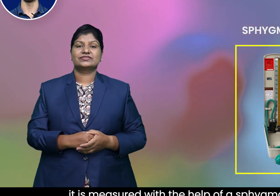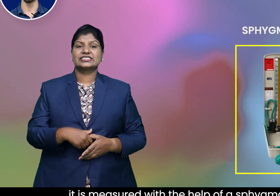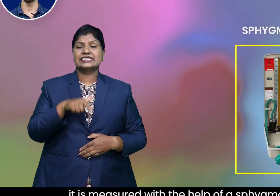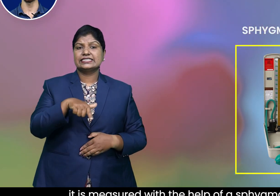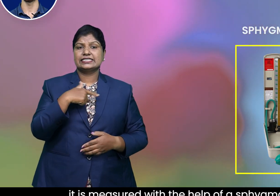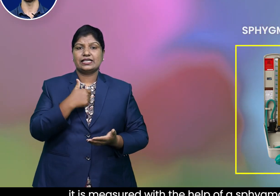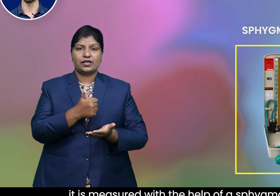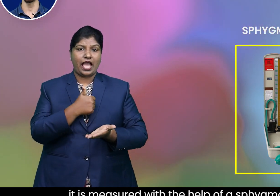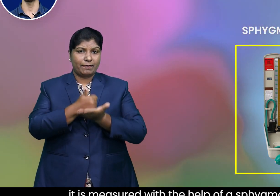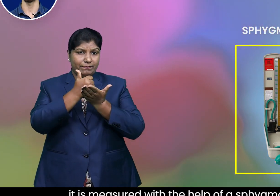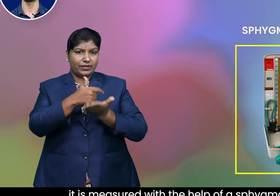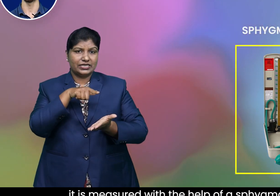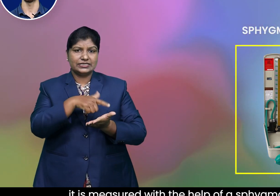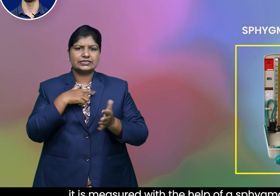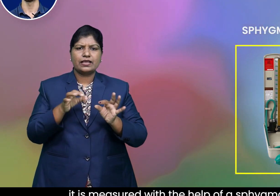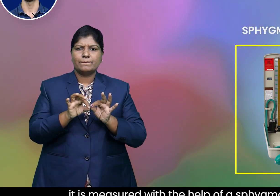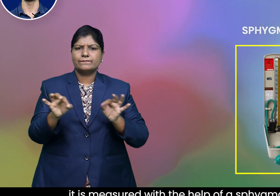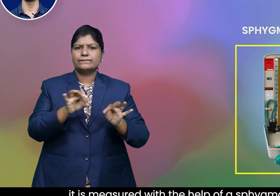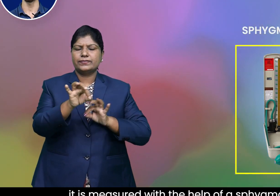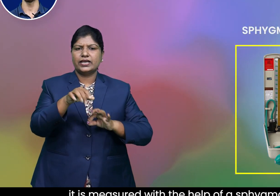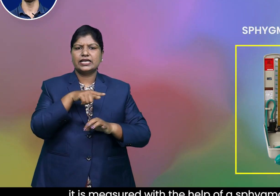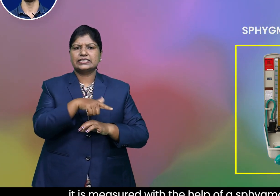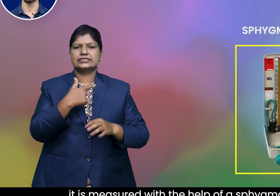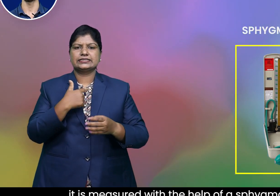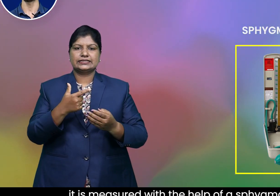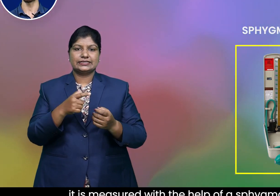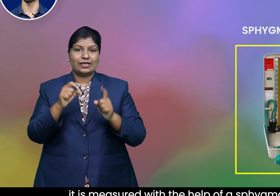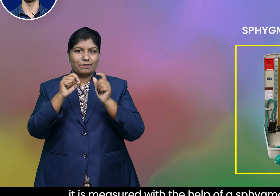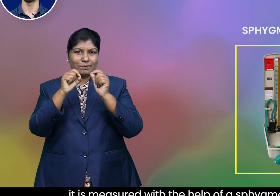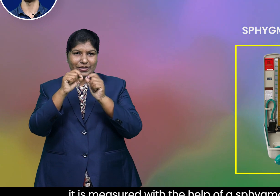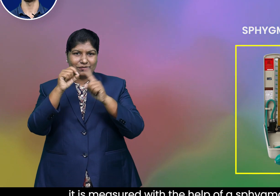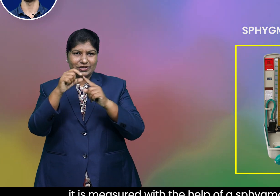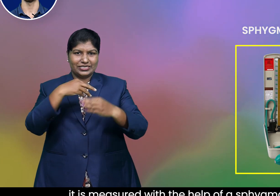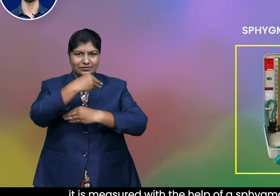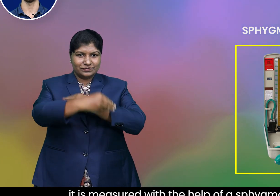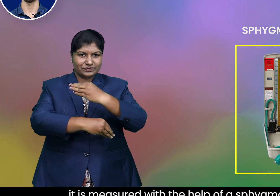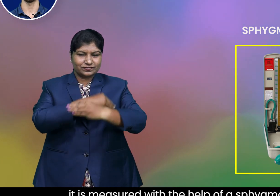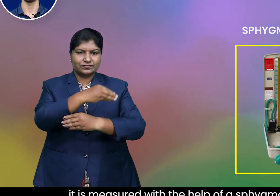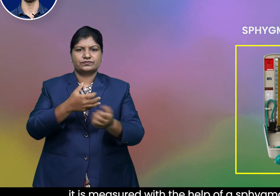It is measured with the help of a sphygmomanometer.